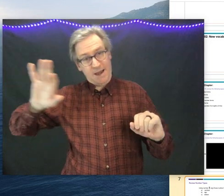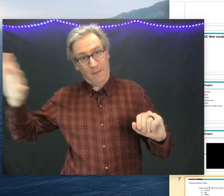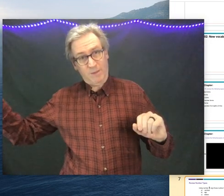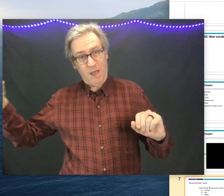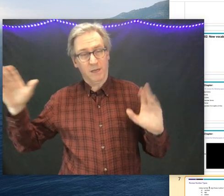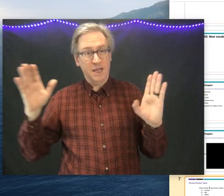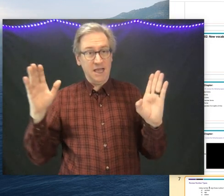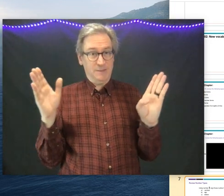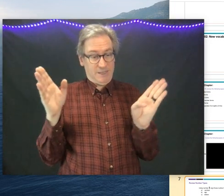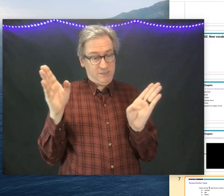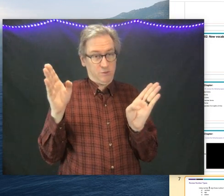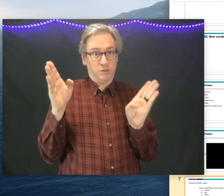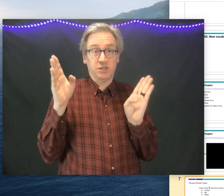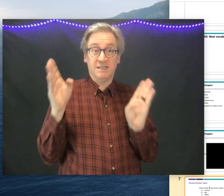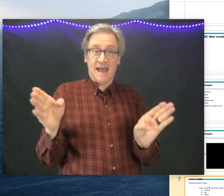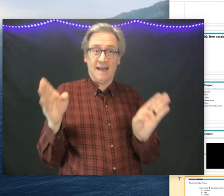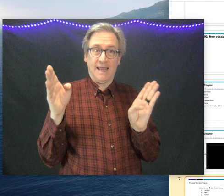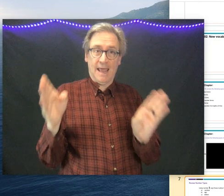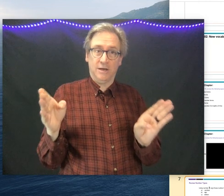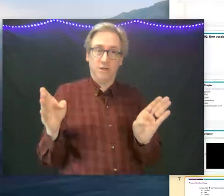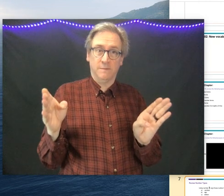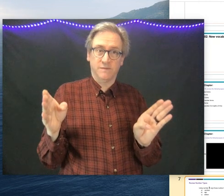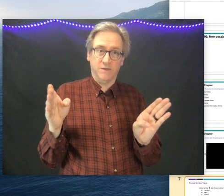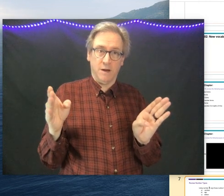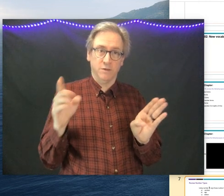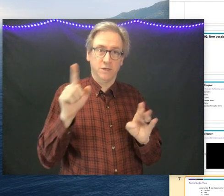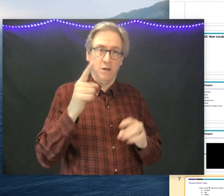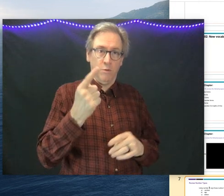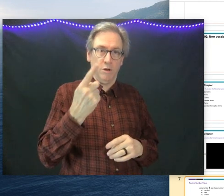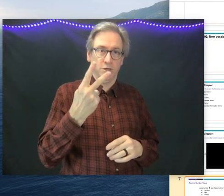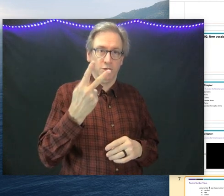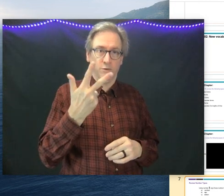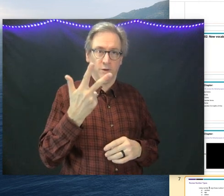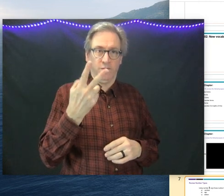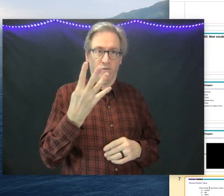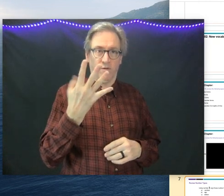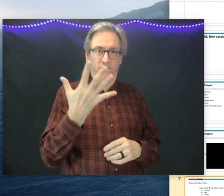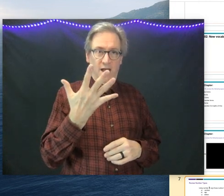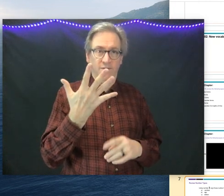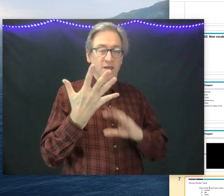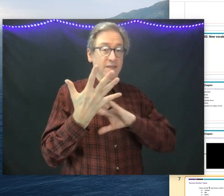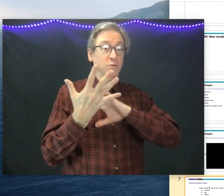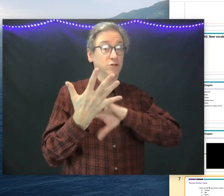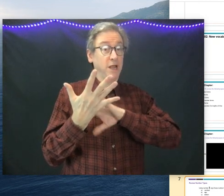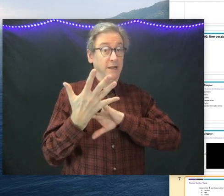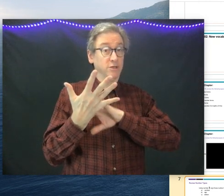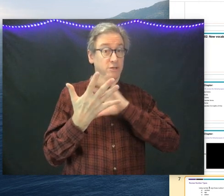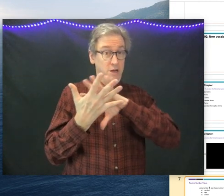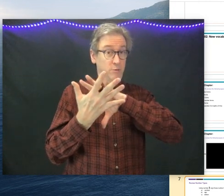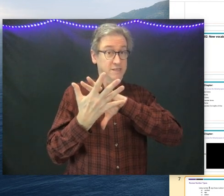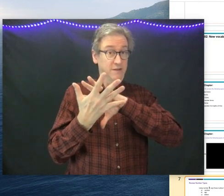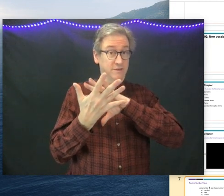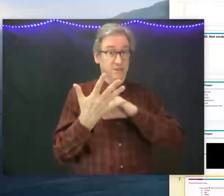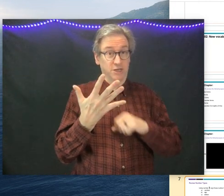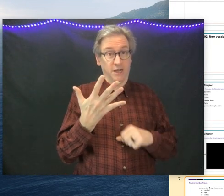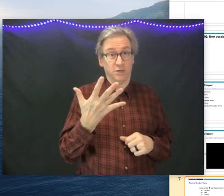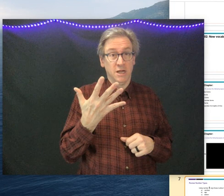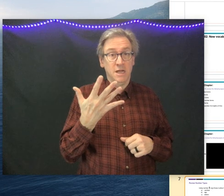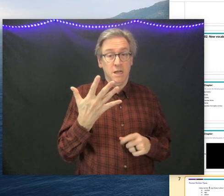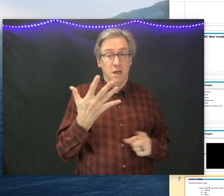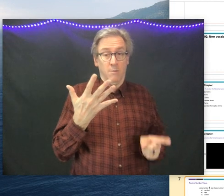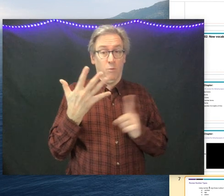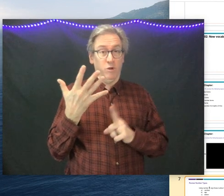9 and not beyond is because those are static hand shapes for the numbers. 1, 2, 3, 4, 5. They don't change. The number itself doesn't